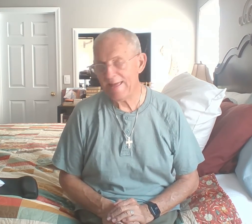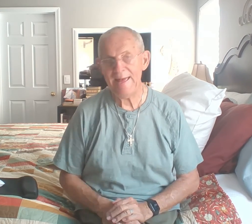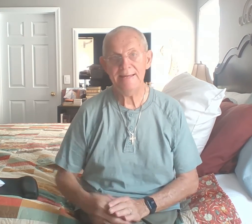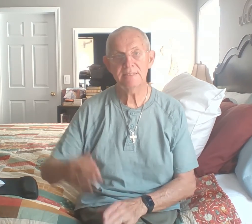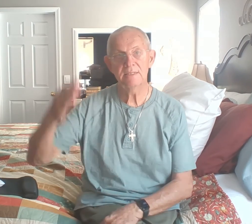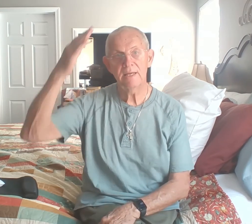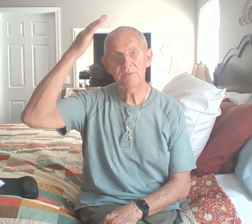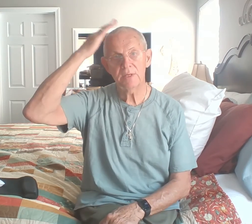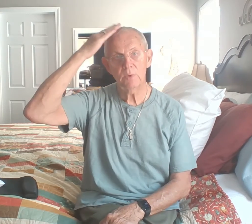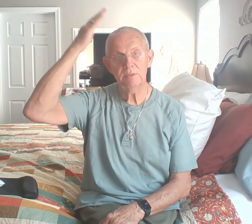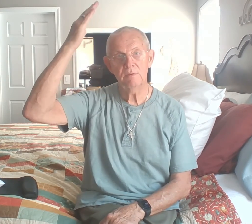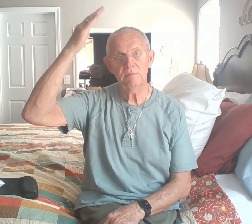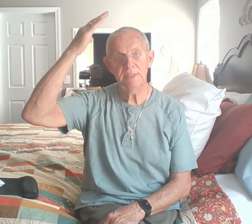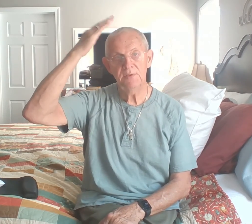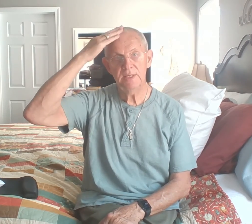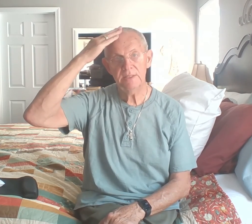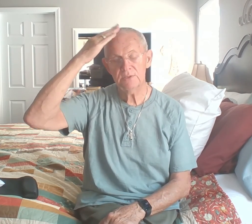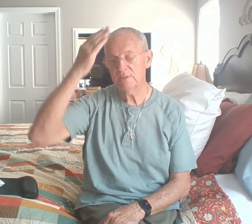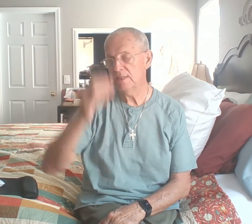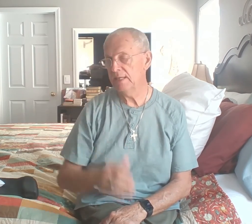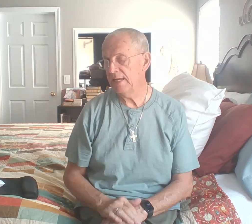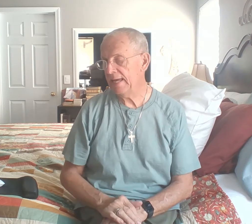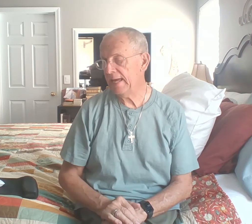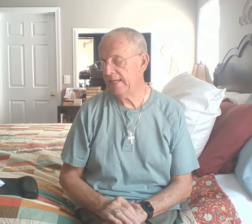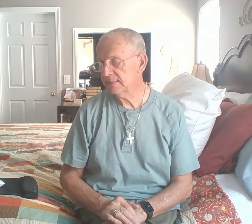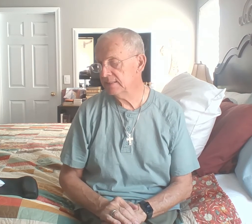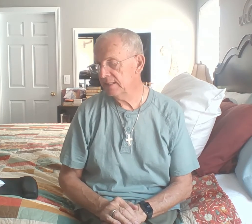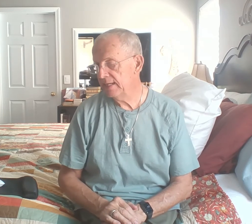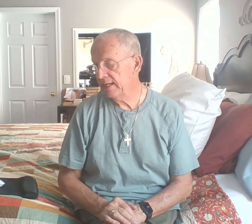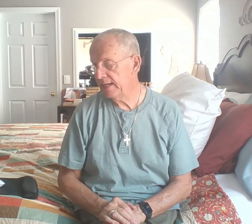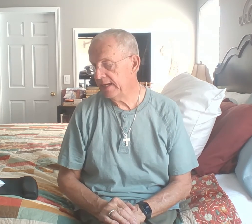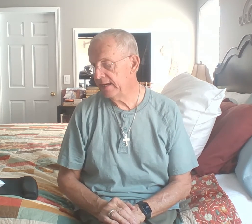Hat, I think we did this. Hat, and